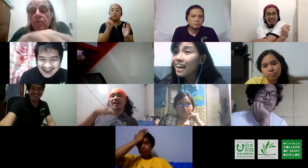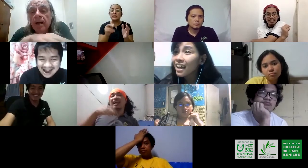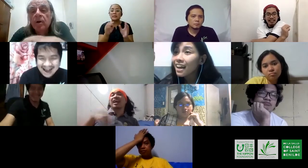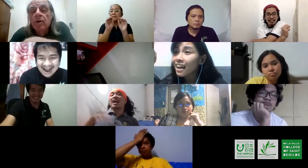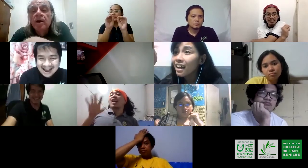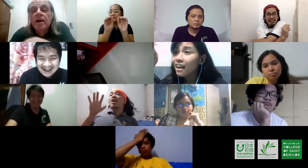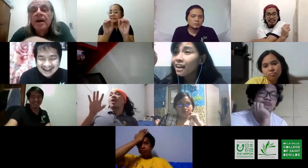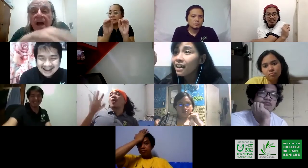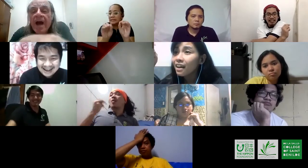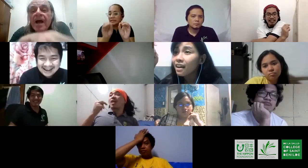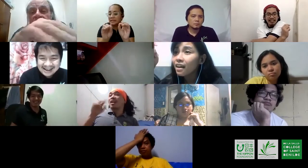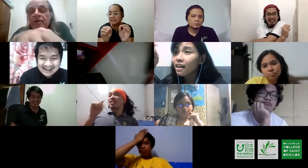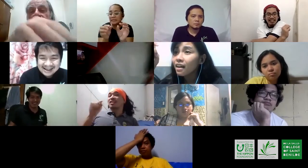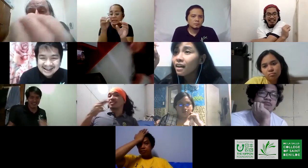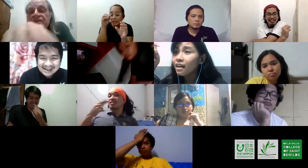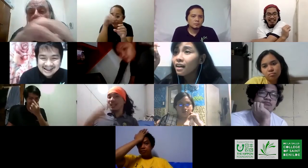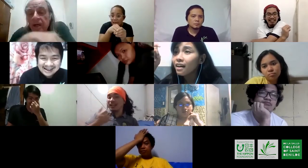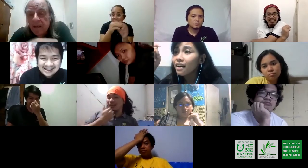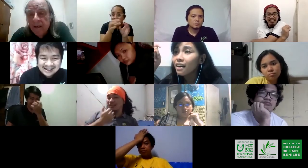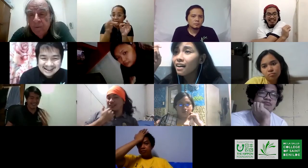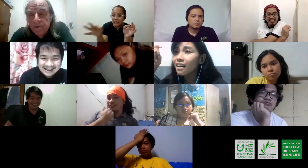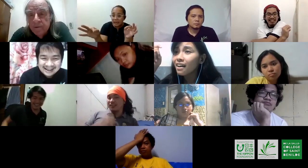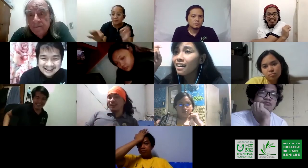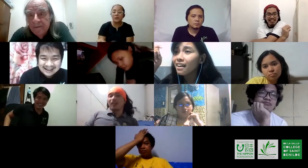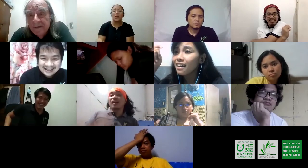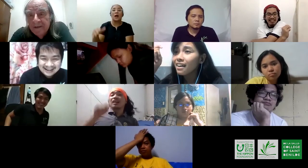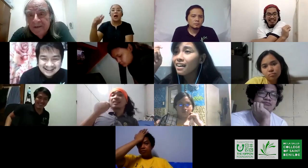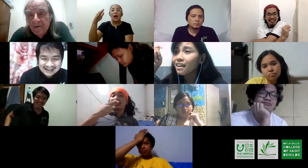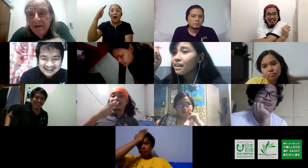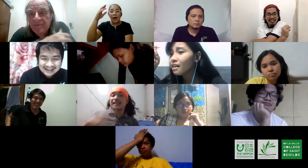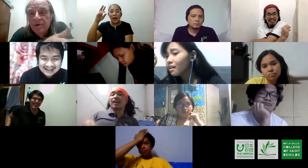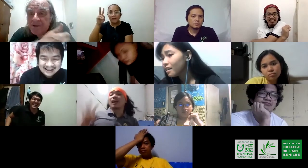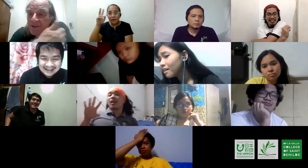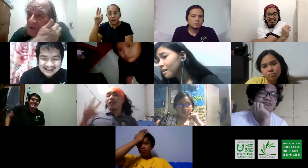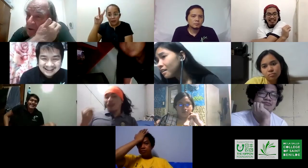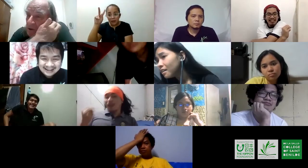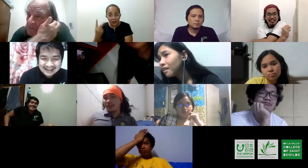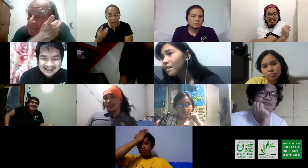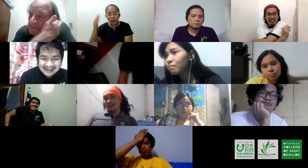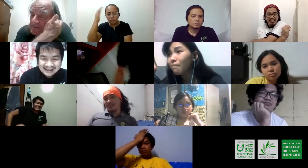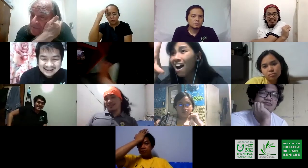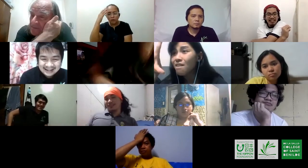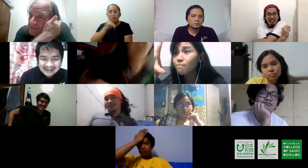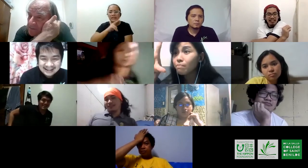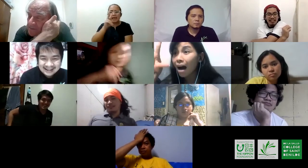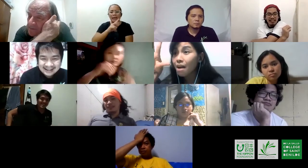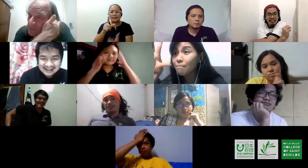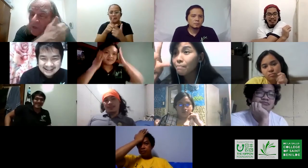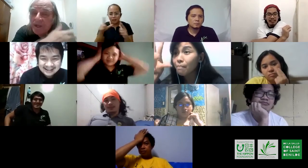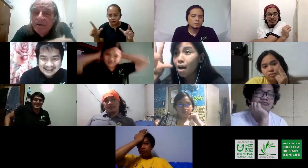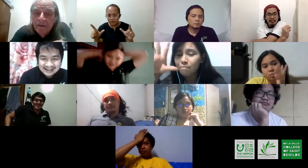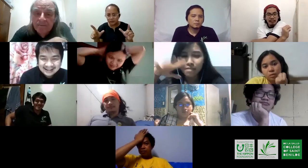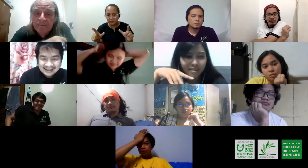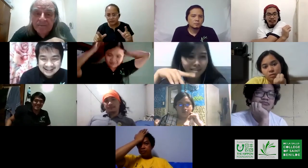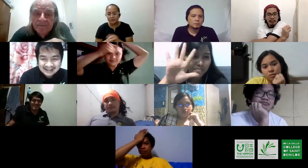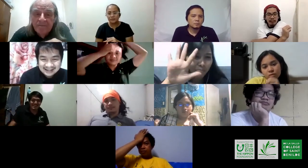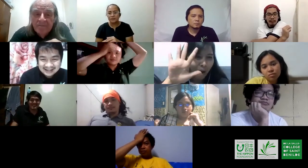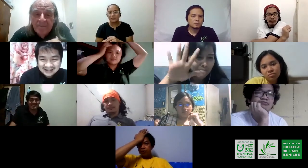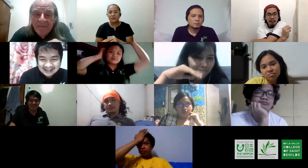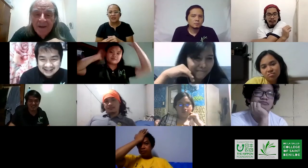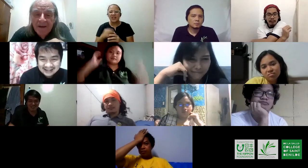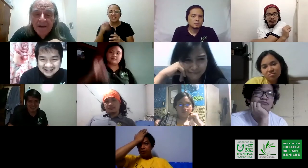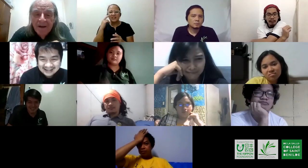in the grammar, Kyla knows Visayan language. So even though it's a little redundant,